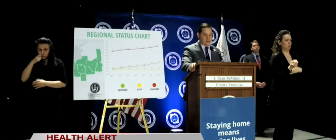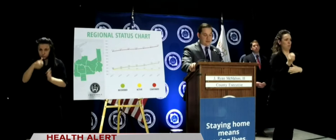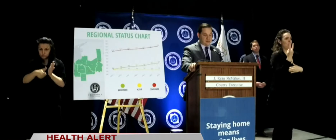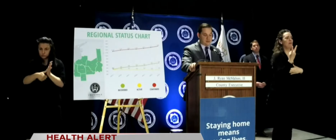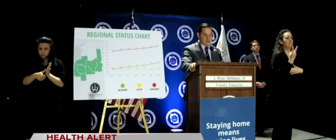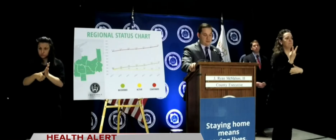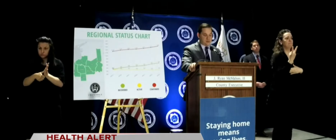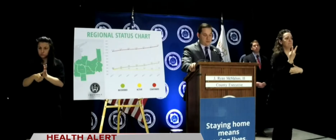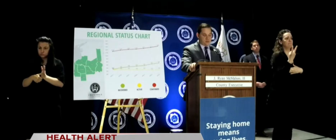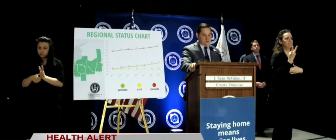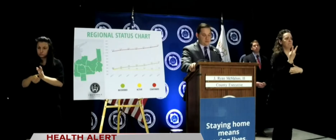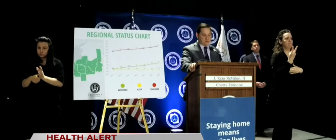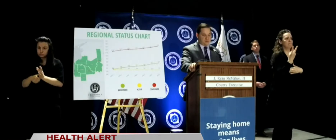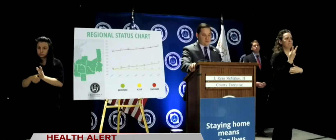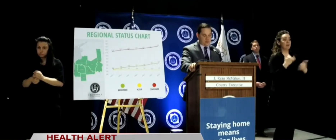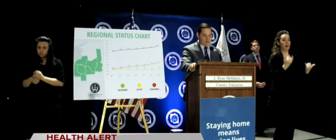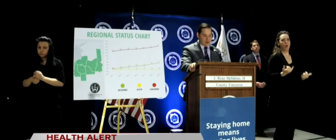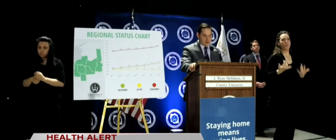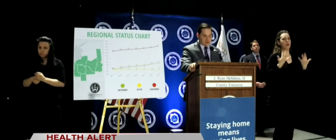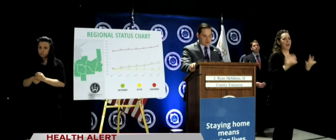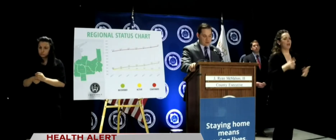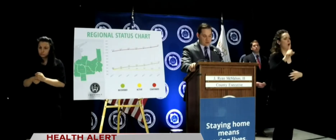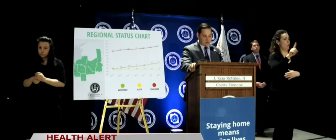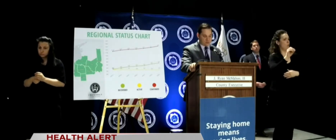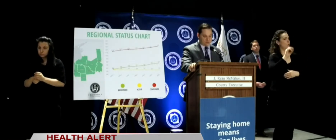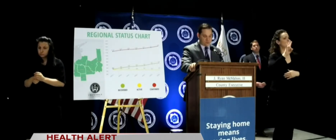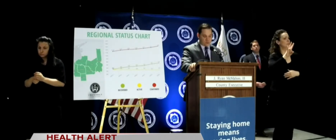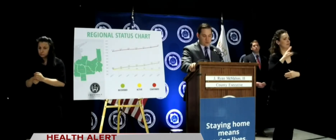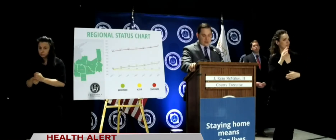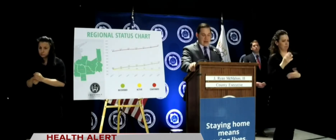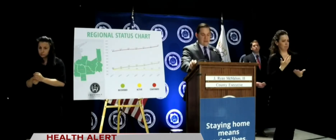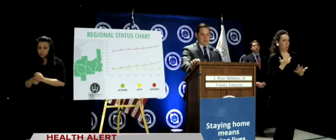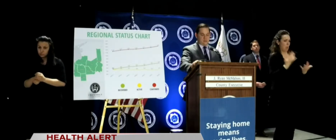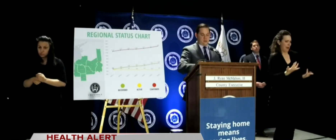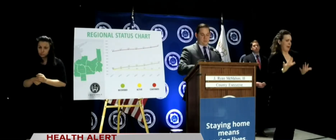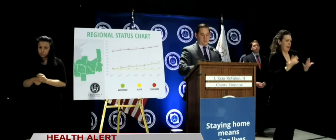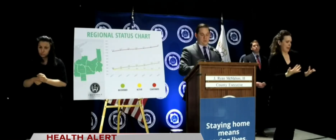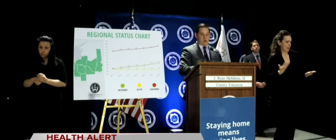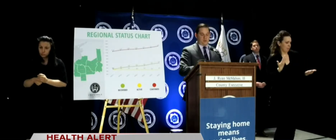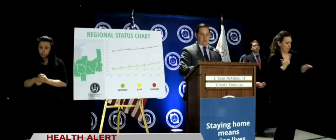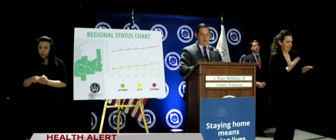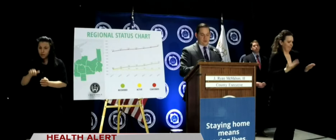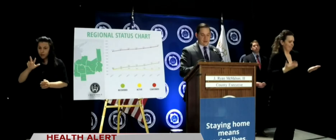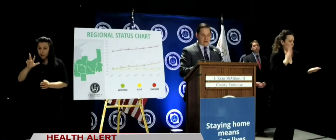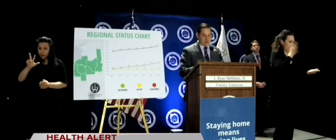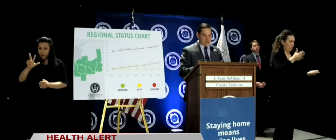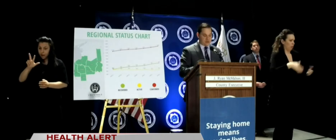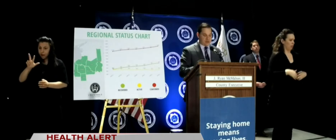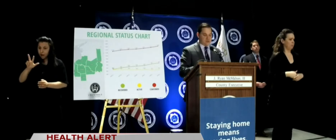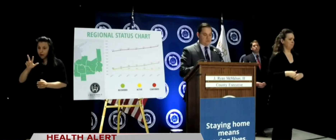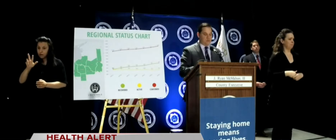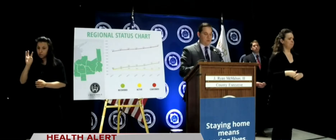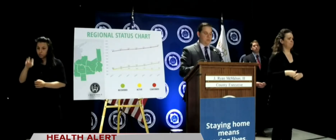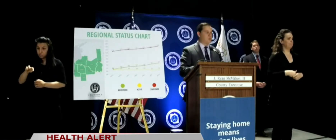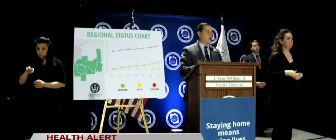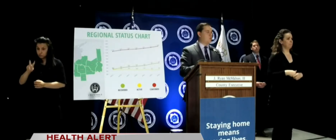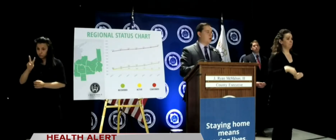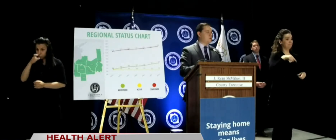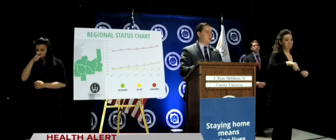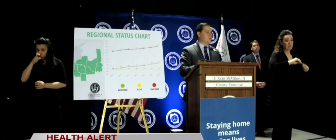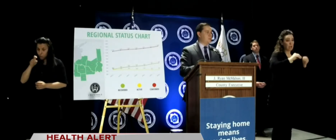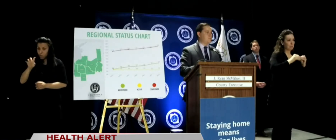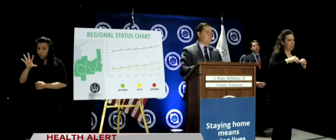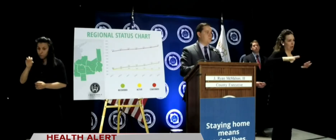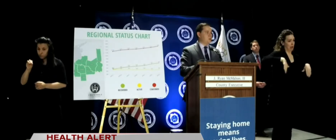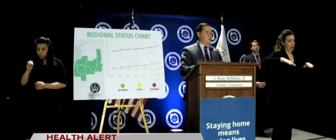pending tests. We've received 212 back since yesterday. Not in these numbers are 383 tests performed at the Walmart